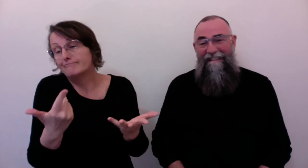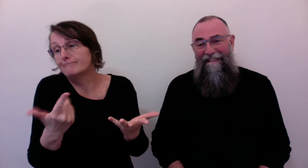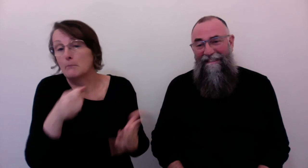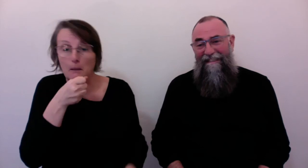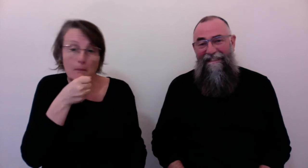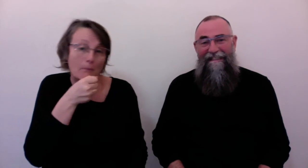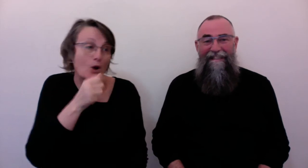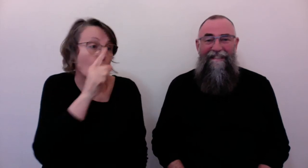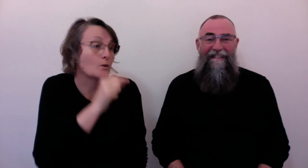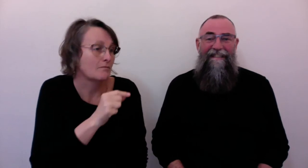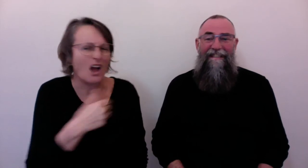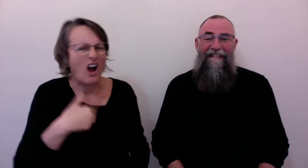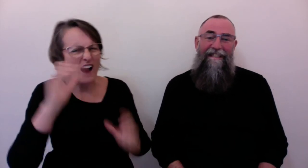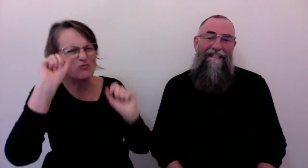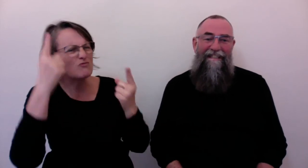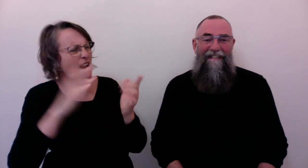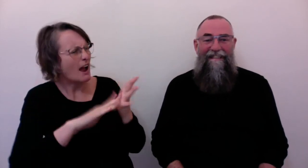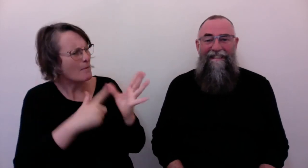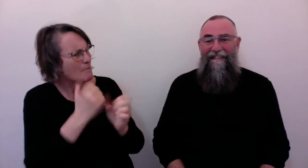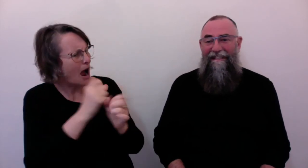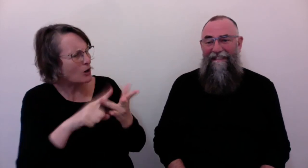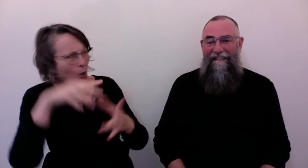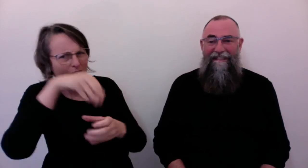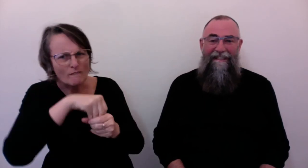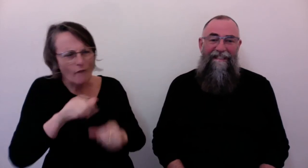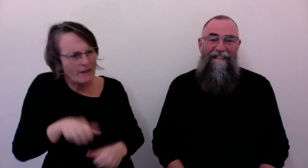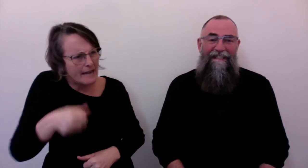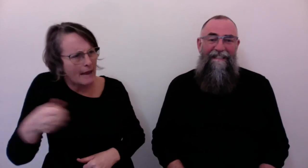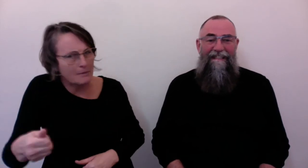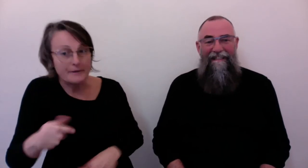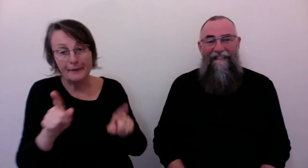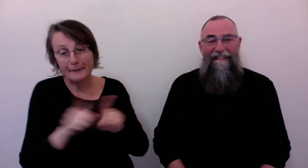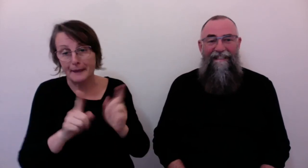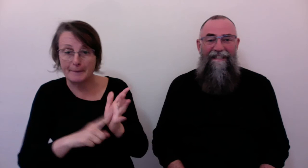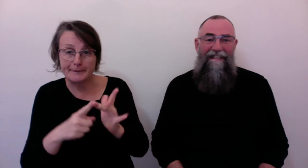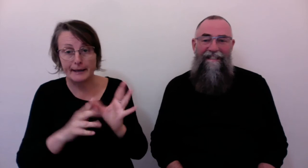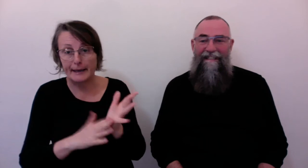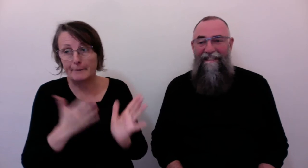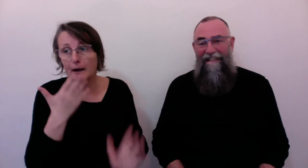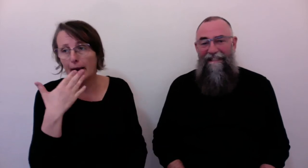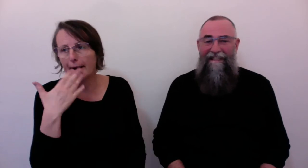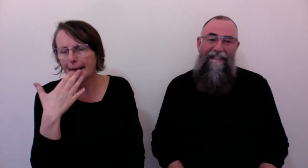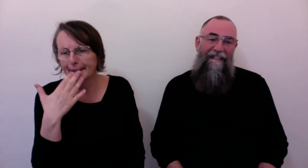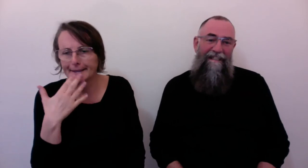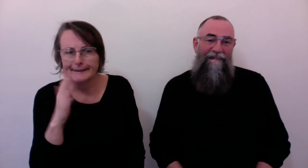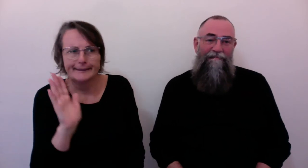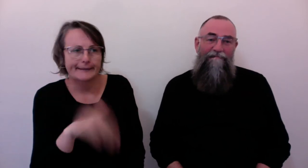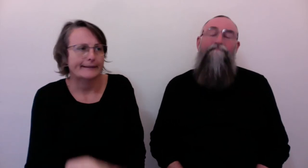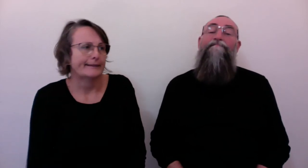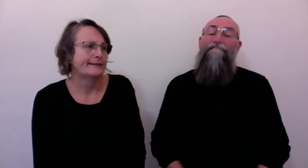honest with you. oh yeah, she was on Neighbours. That's So was right. Liam Hemsworth apparently. Yeah, but- Yawn. Margot Robbie got nominated for an Oscar. I get you. That makes more sense. Yeah. Have